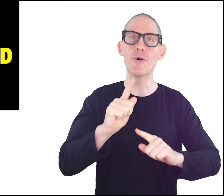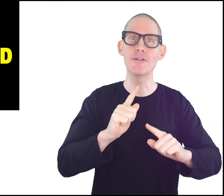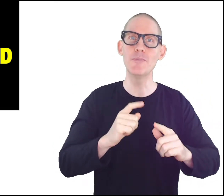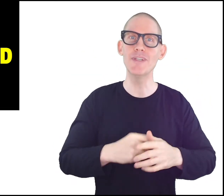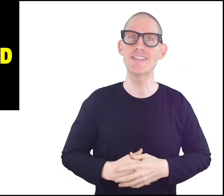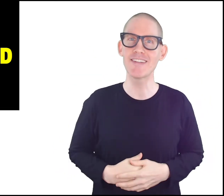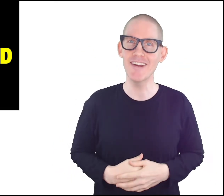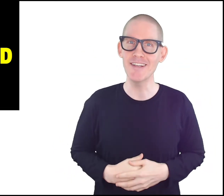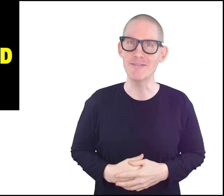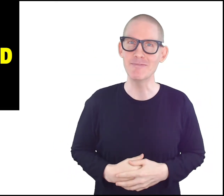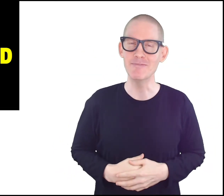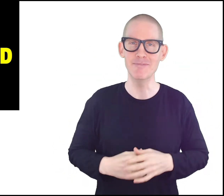to be signing.